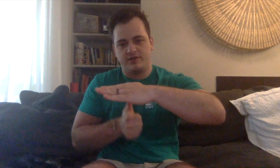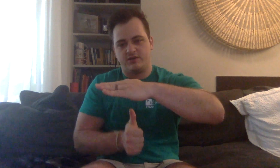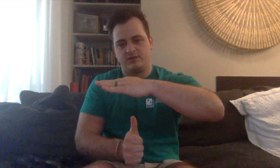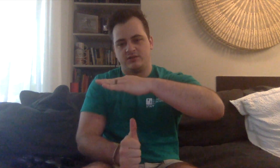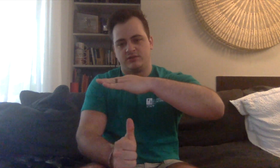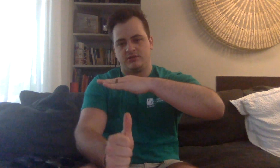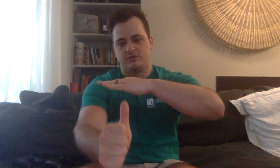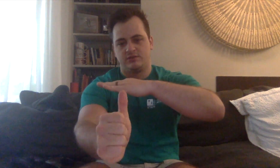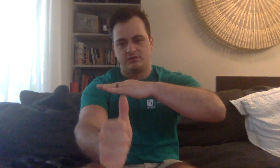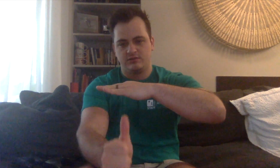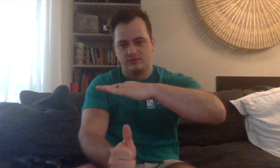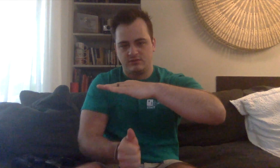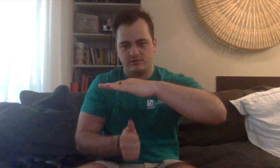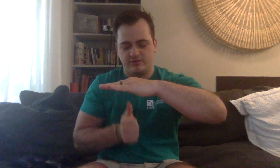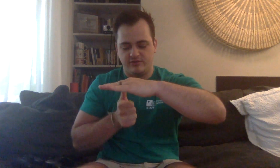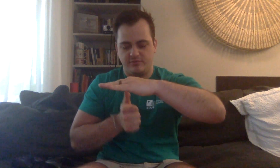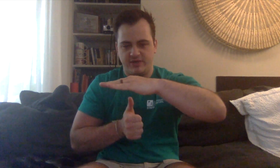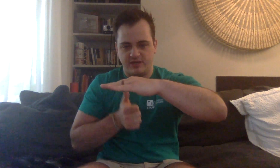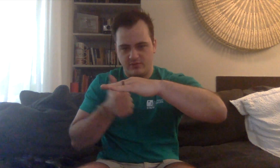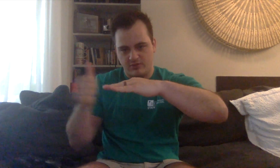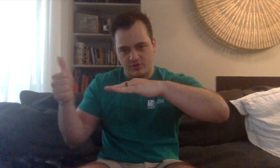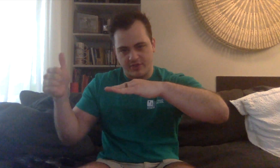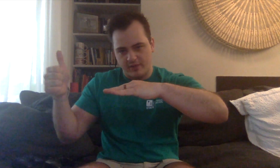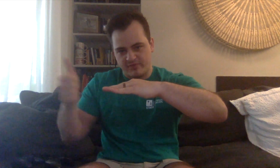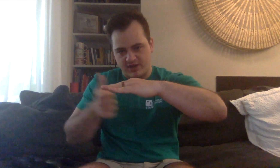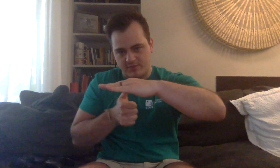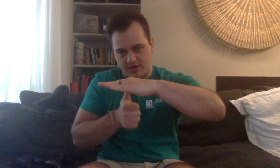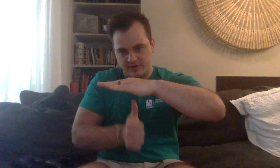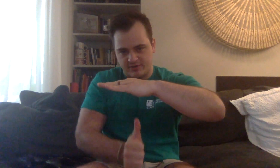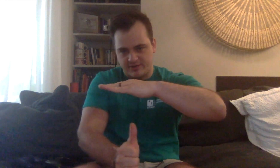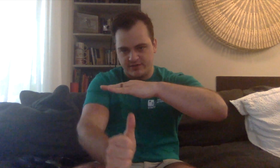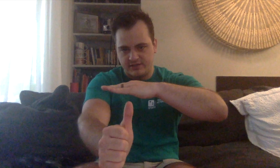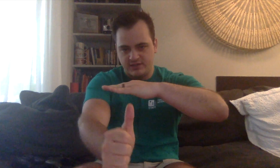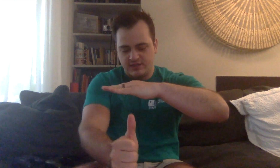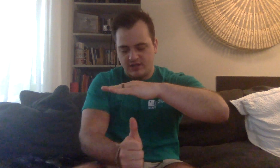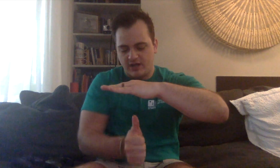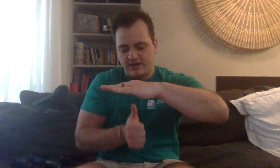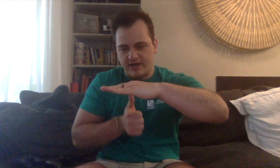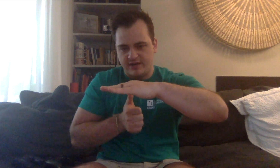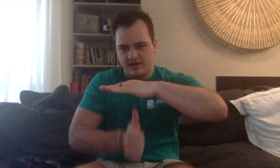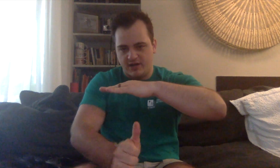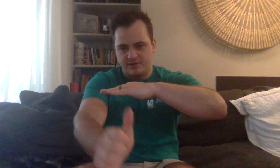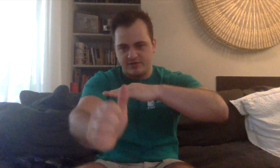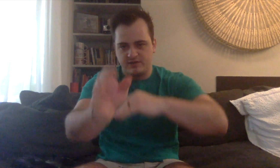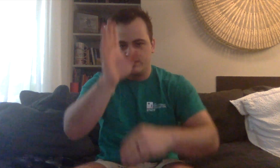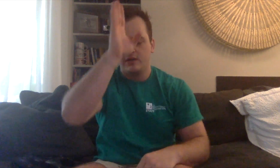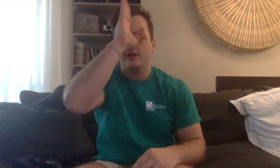under, just making your thumbs up, under the other hand, under